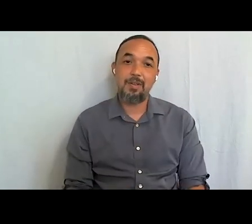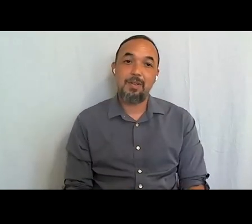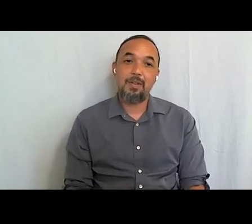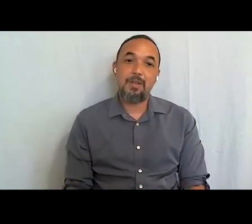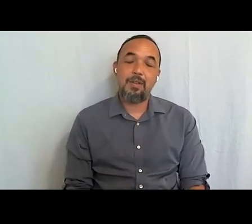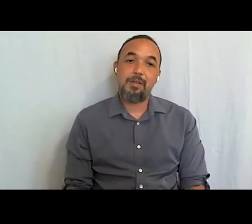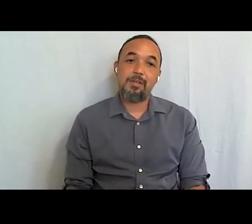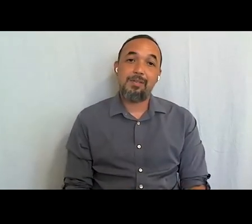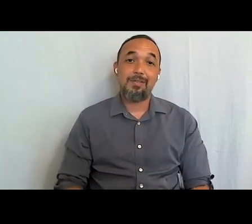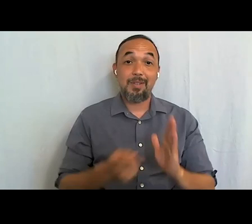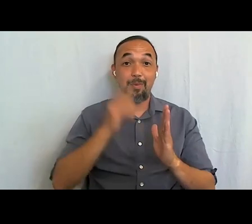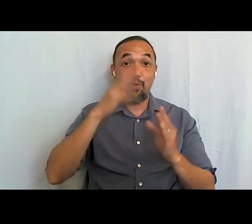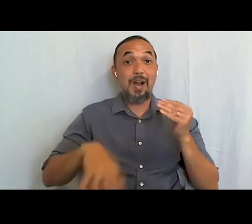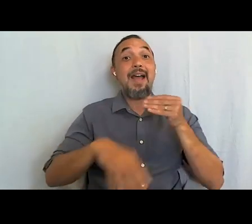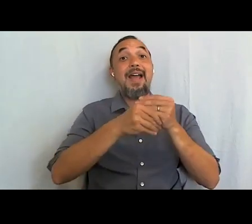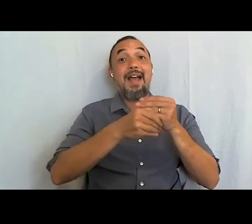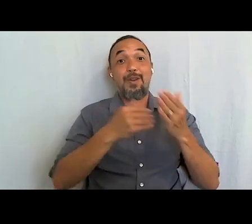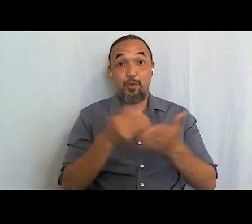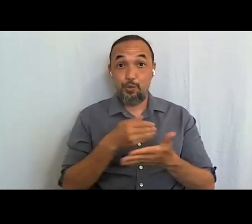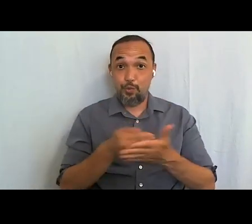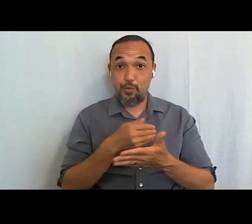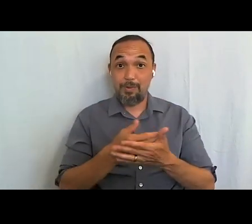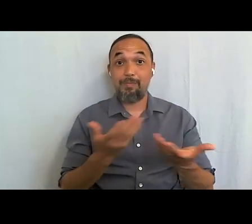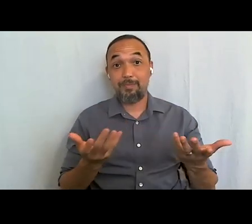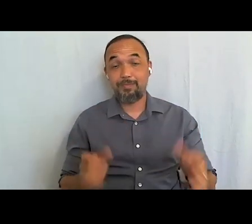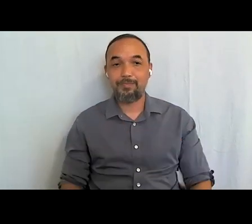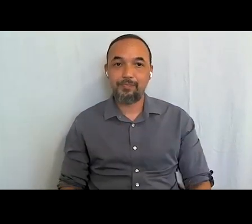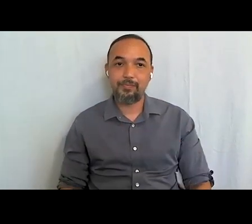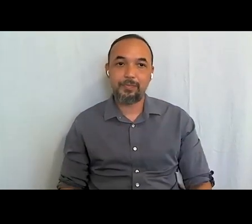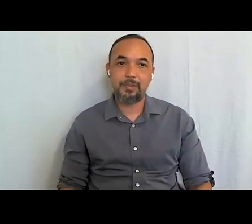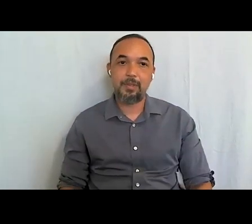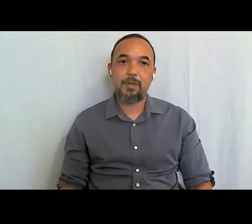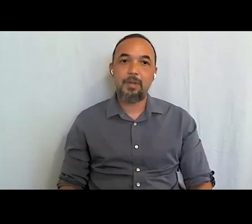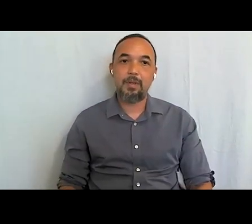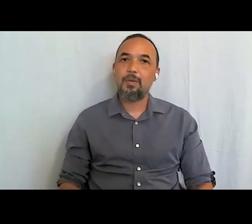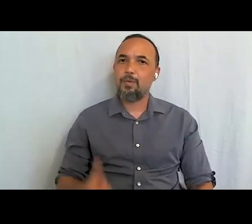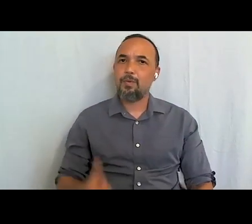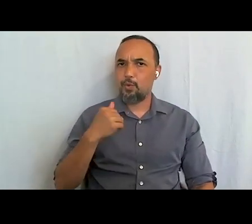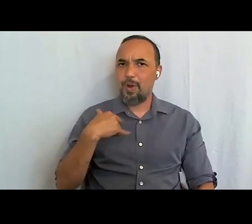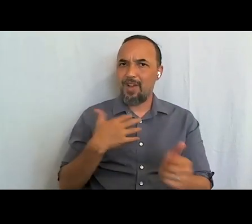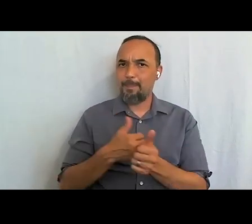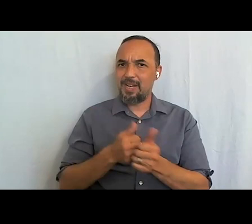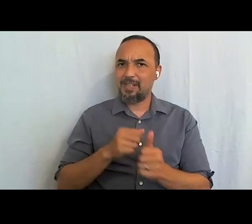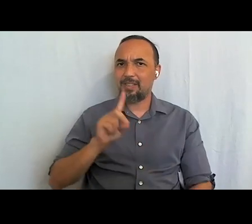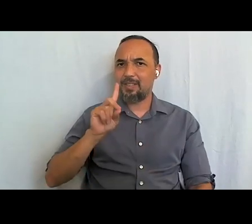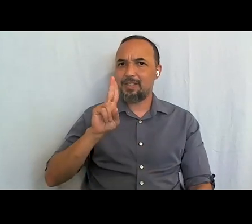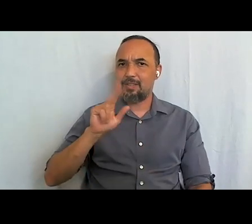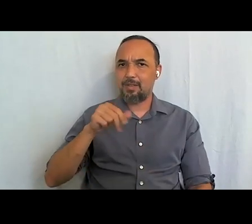Sometimes they'll be added. There is an updates page, you know, where we get the news for on the GISH site now, which